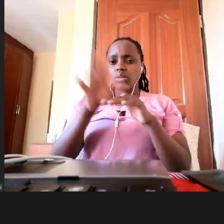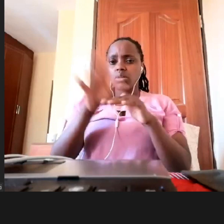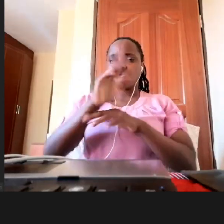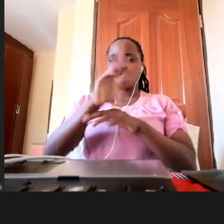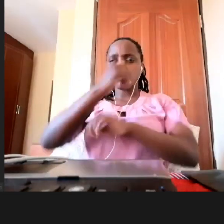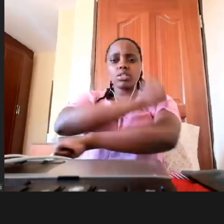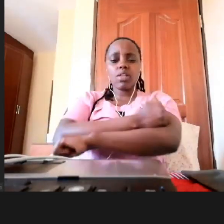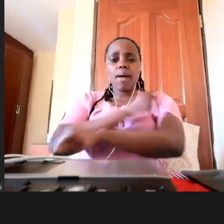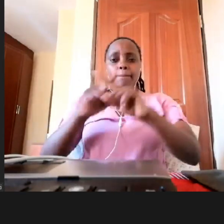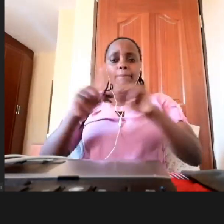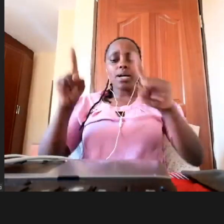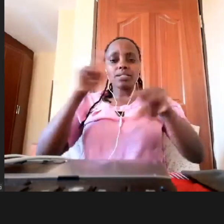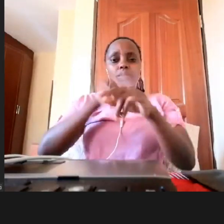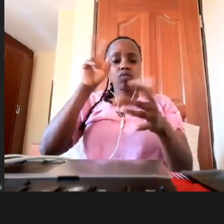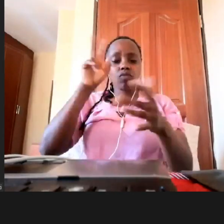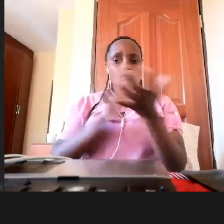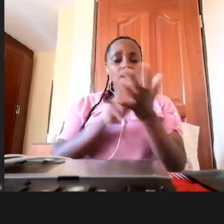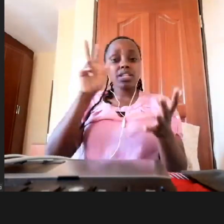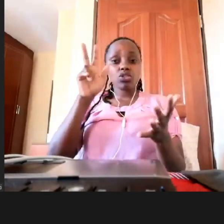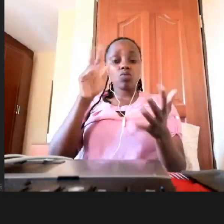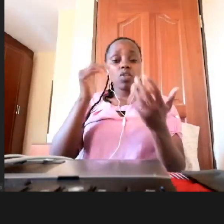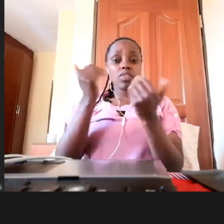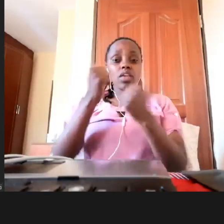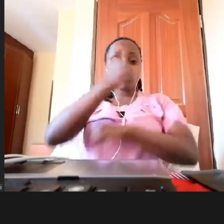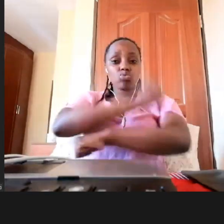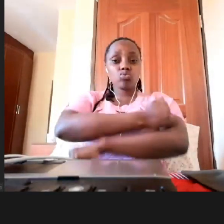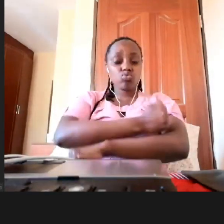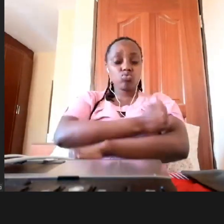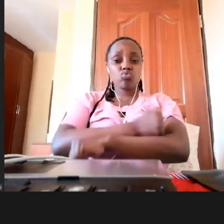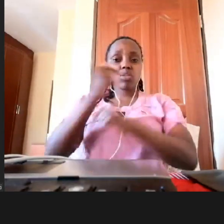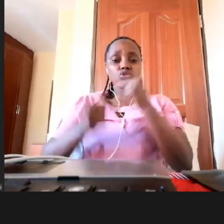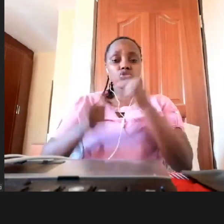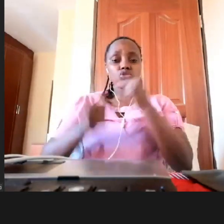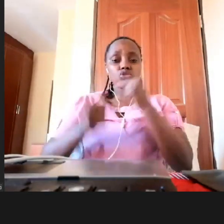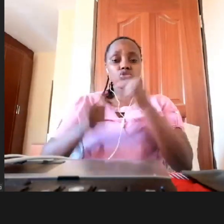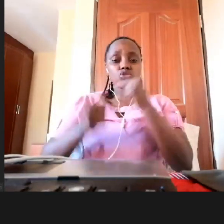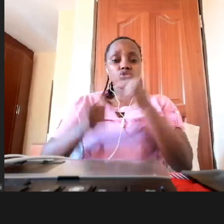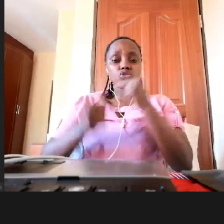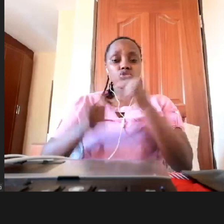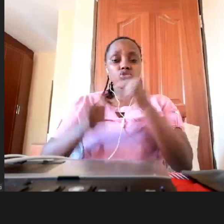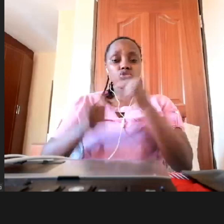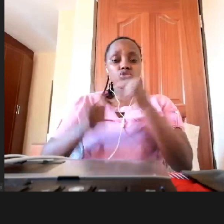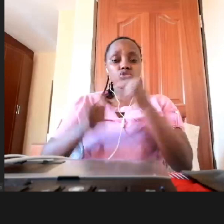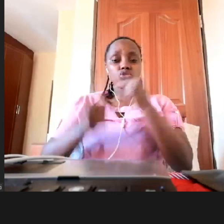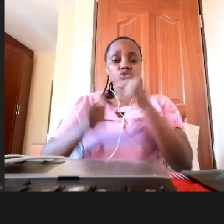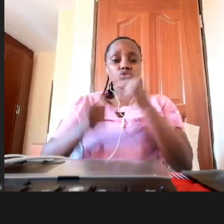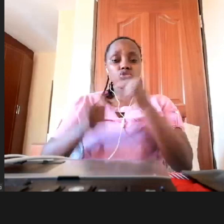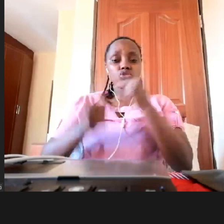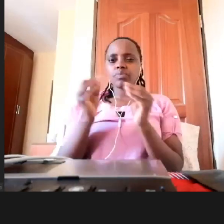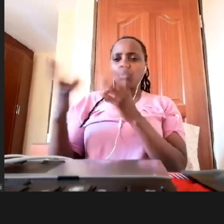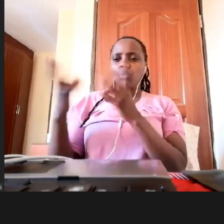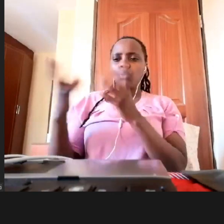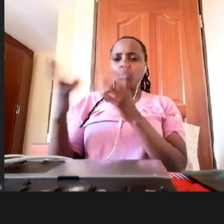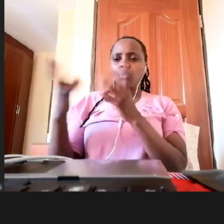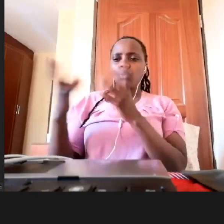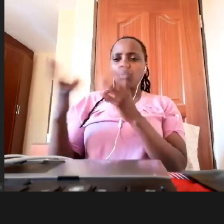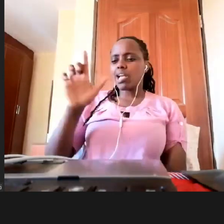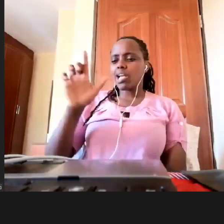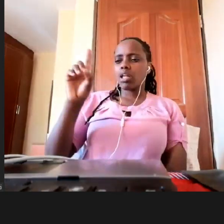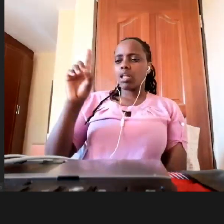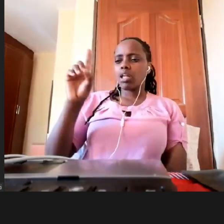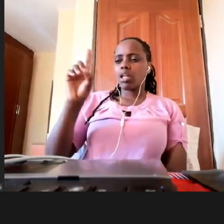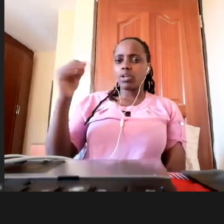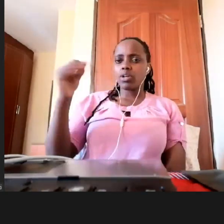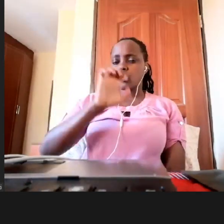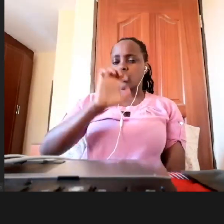during the validation, schools were in session. So we had to go to lodges. And I went to Eastern Province,